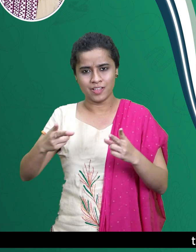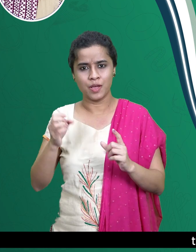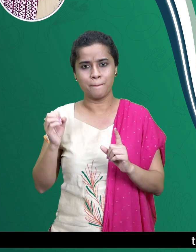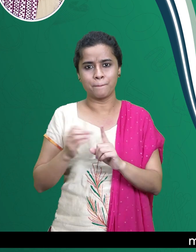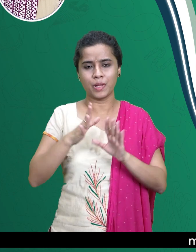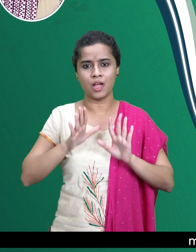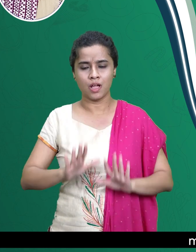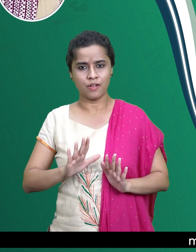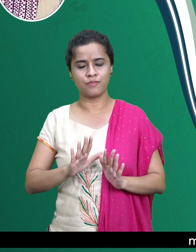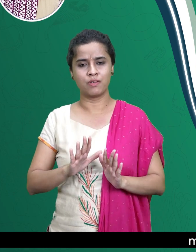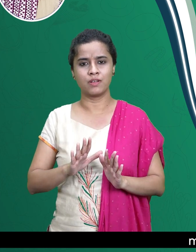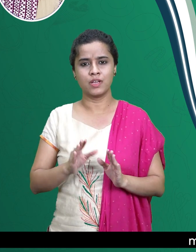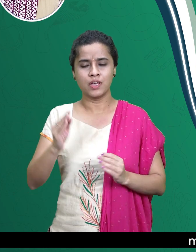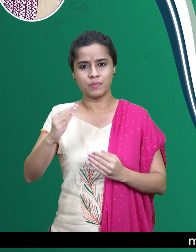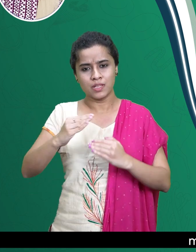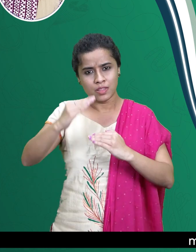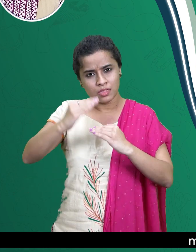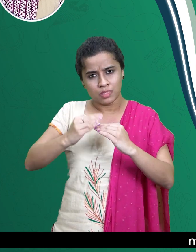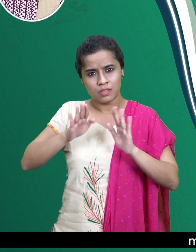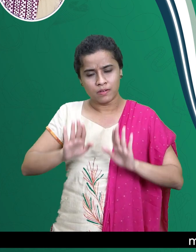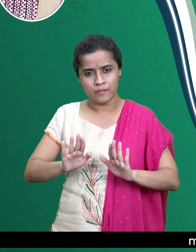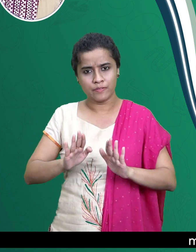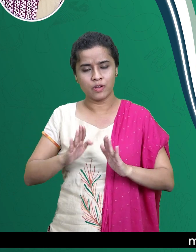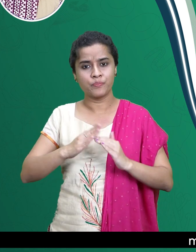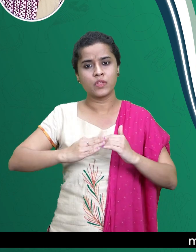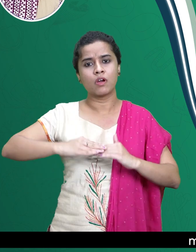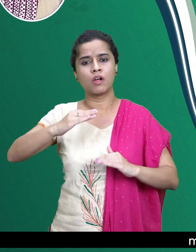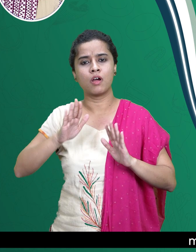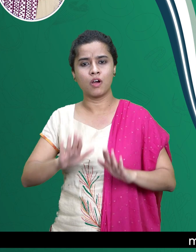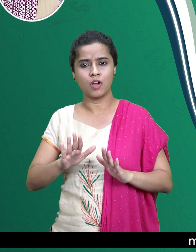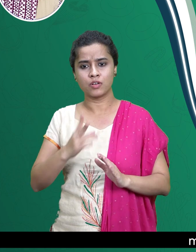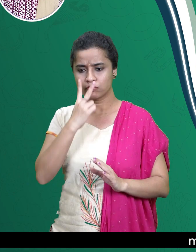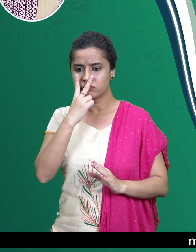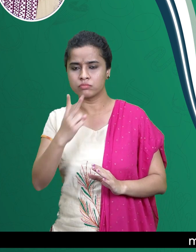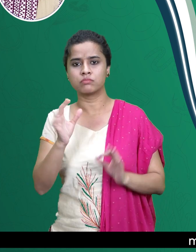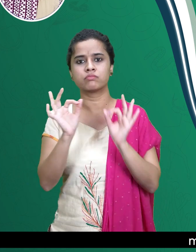may be minor or unnoticed.